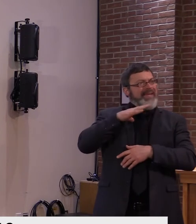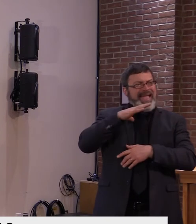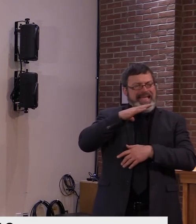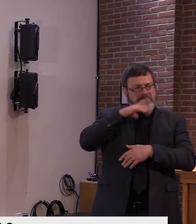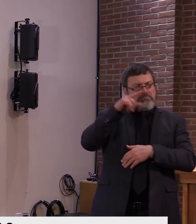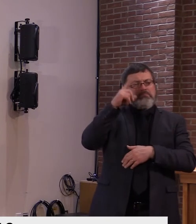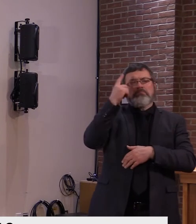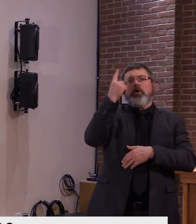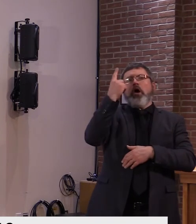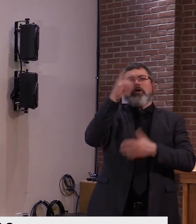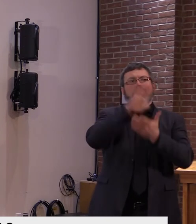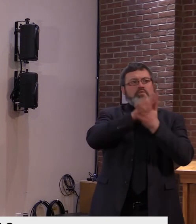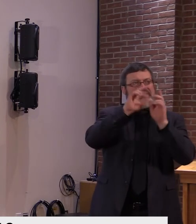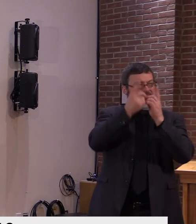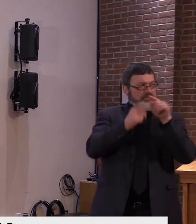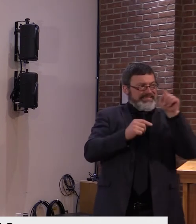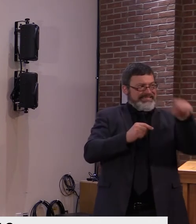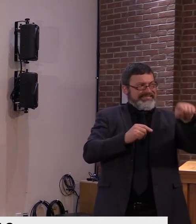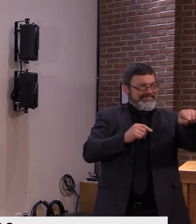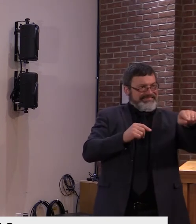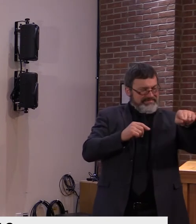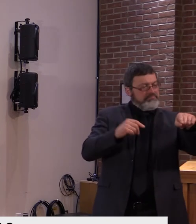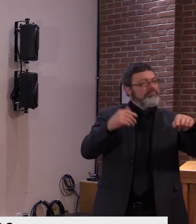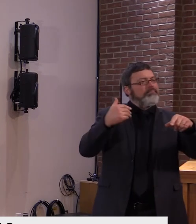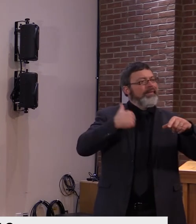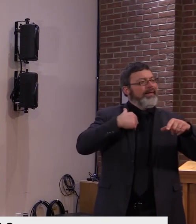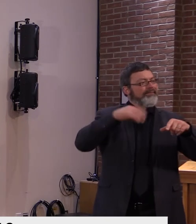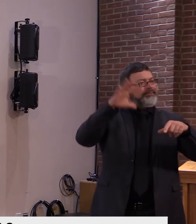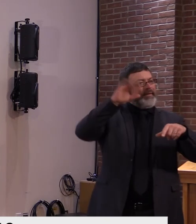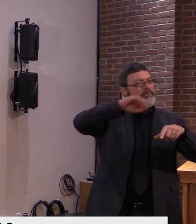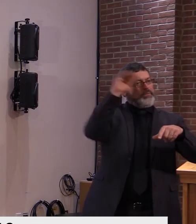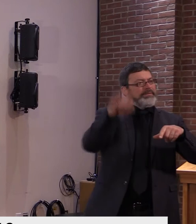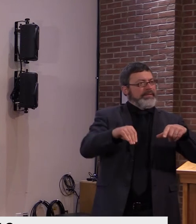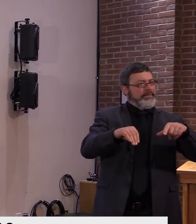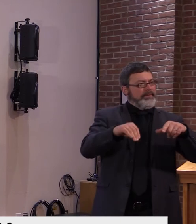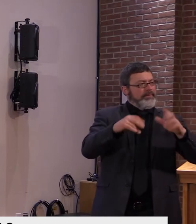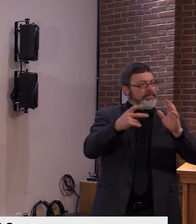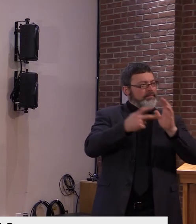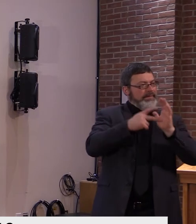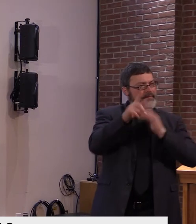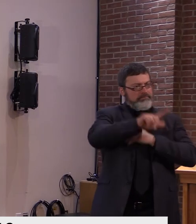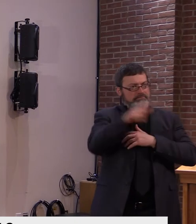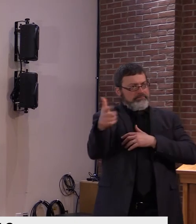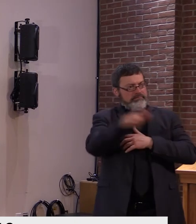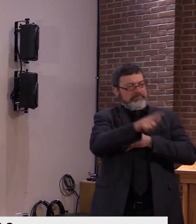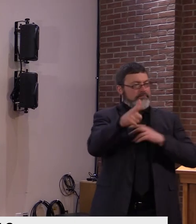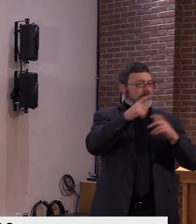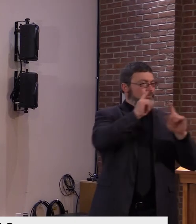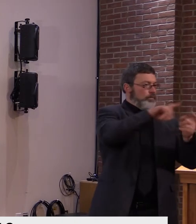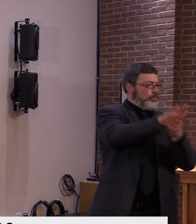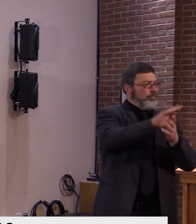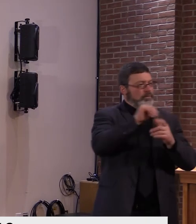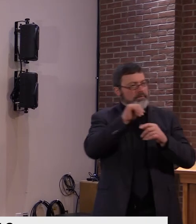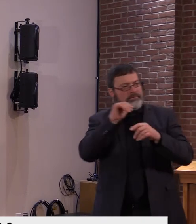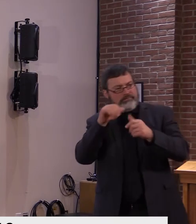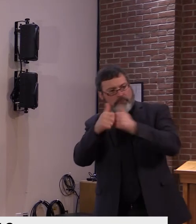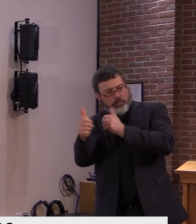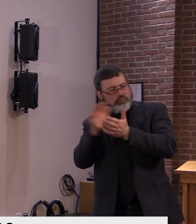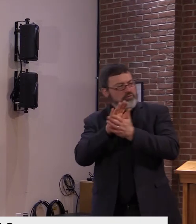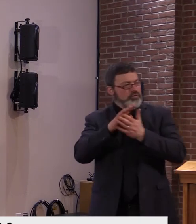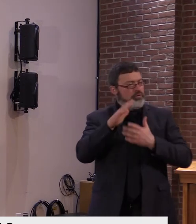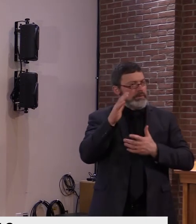with alternate school days, and in a message to families that indicated that because the school does